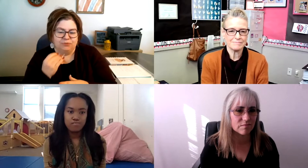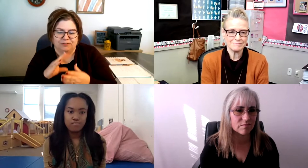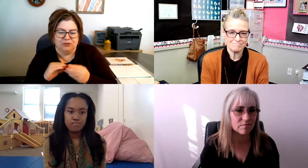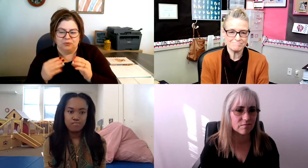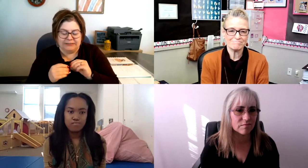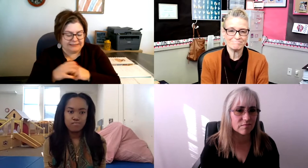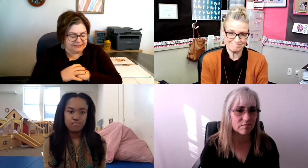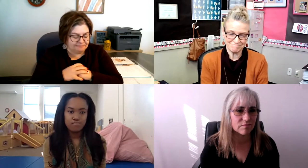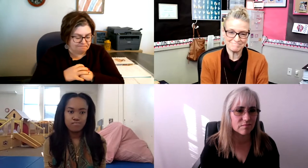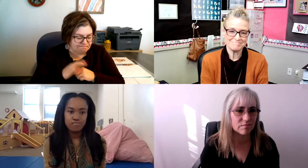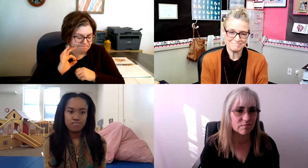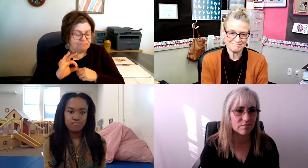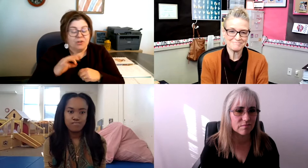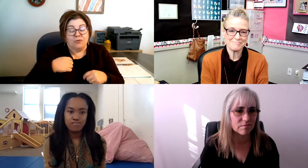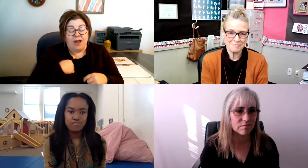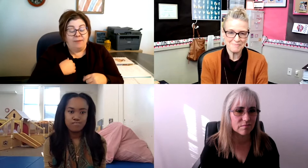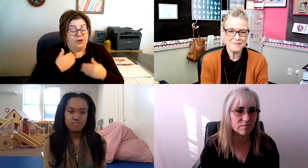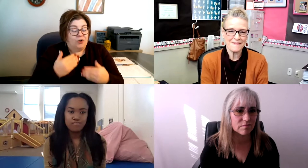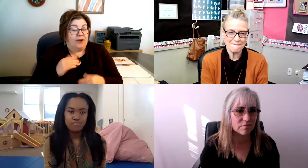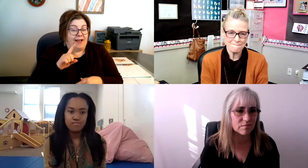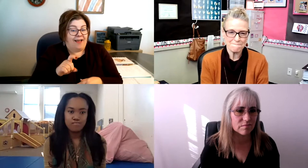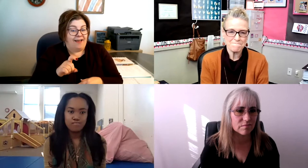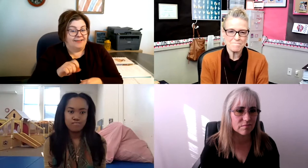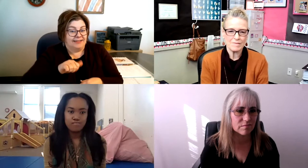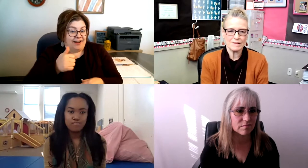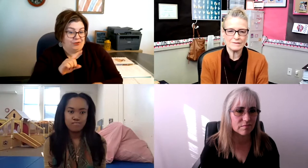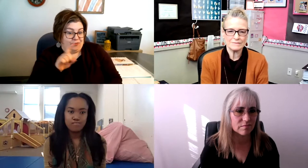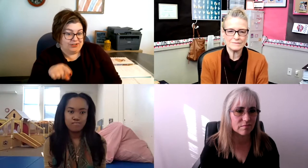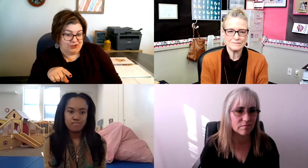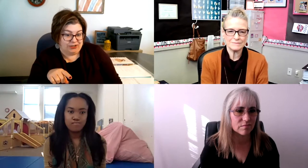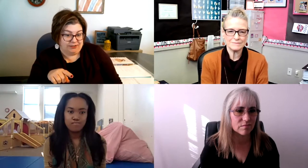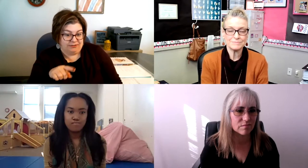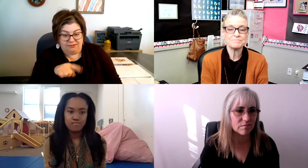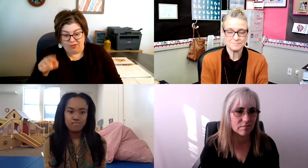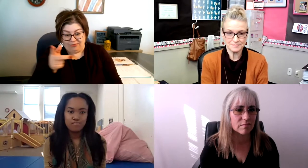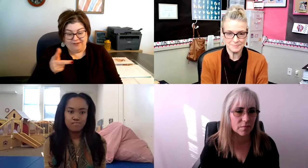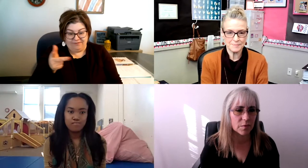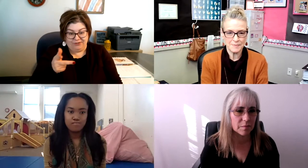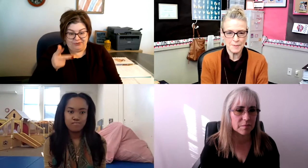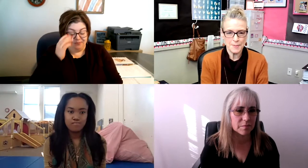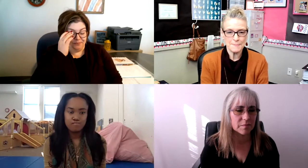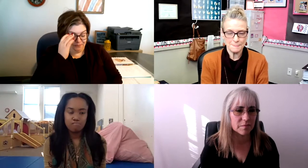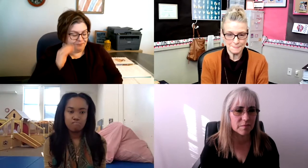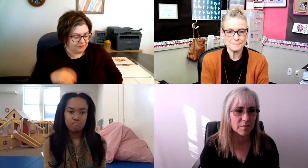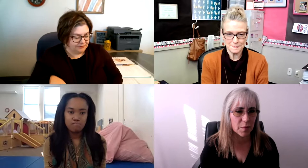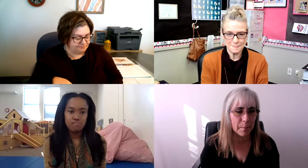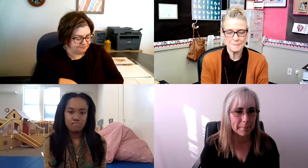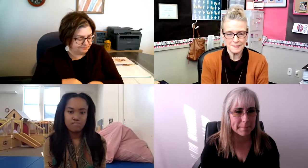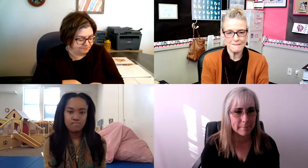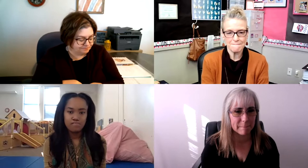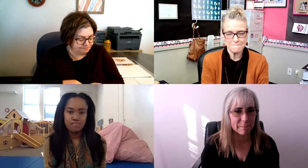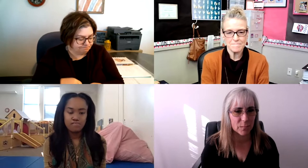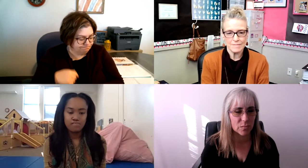team. So that's a beautiful story. Great. So I'm going to go ahead and ask another question to the three of